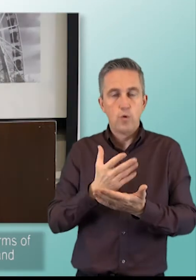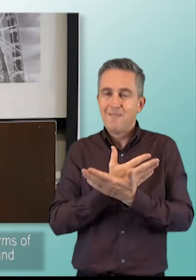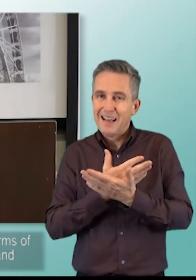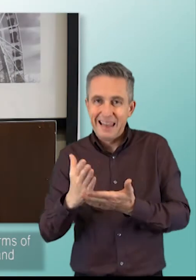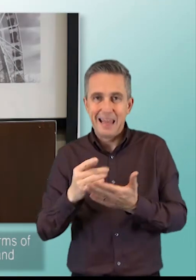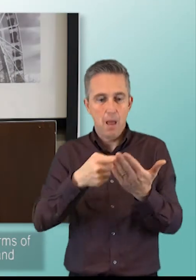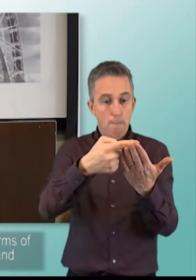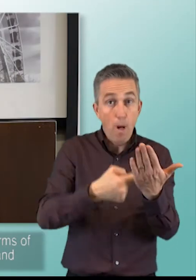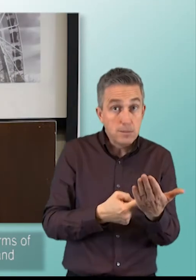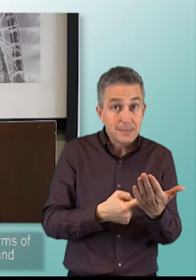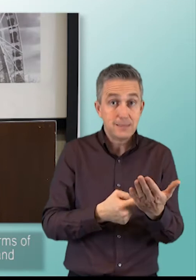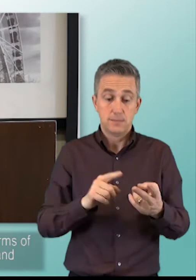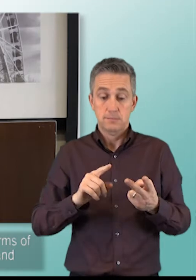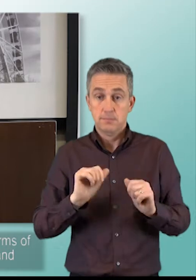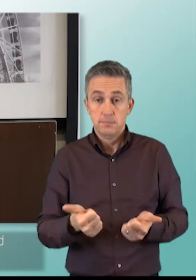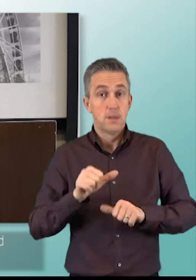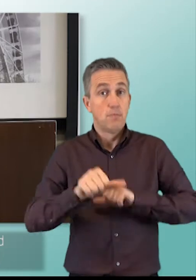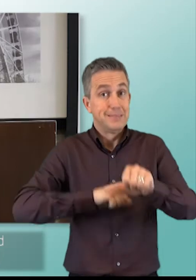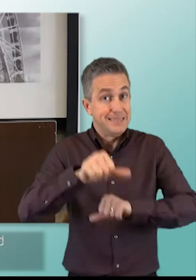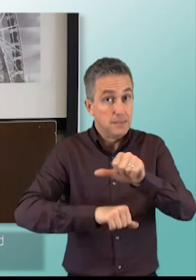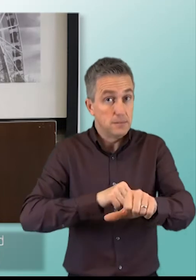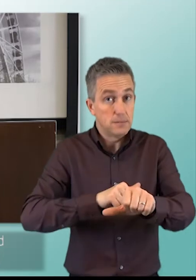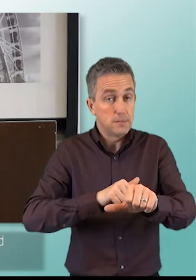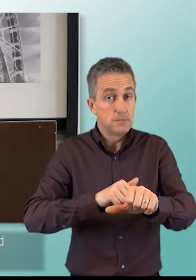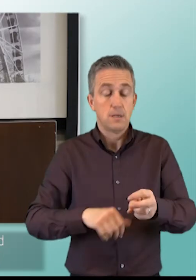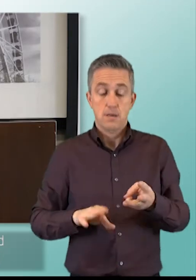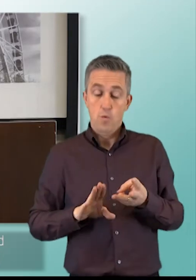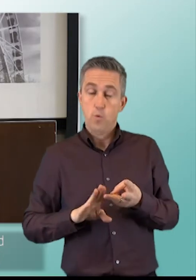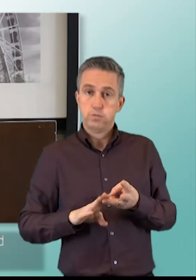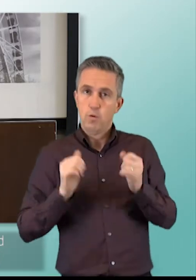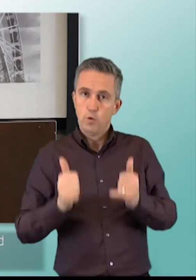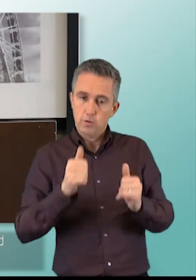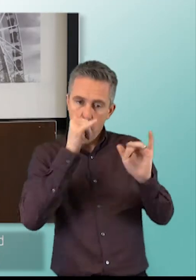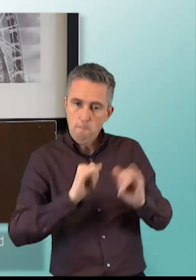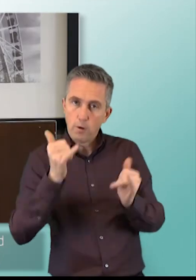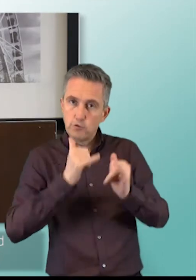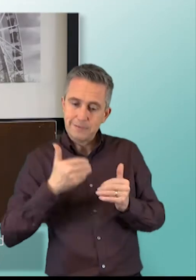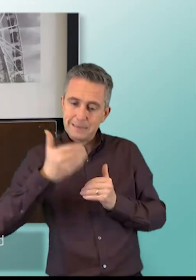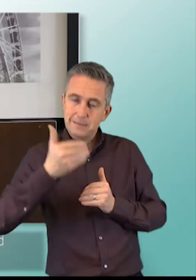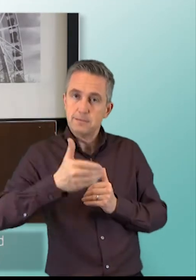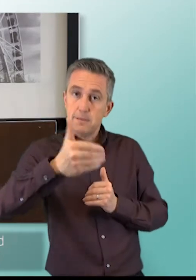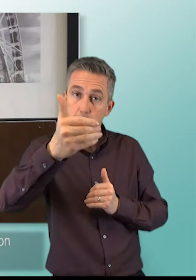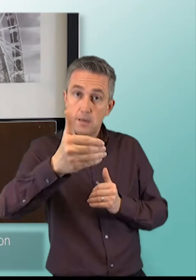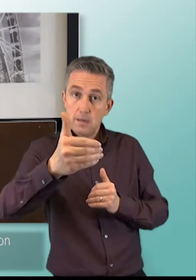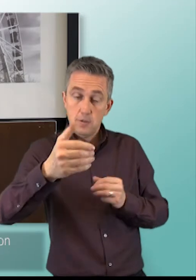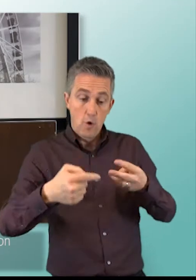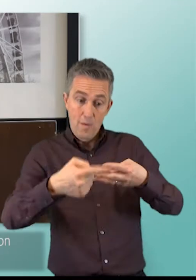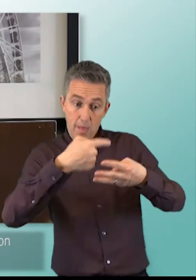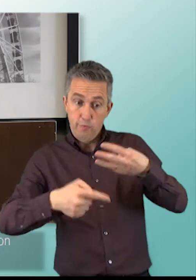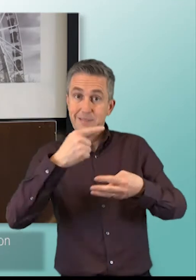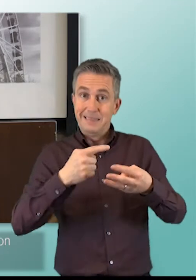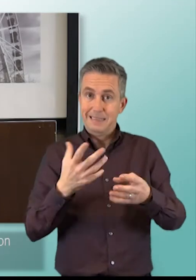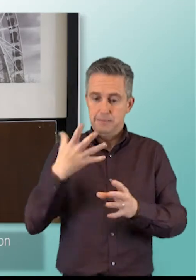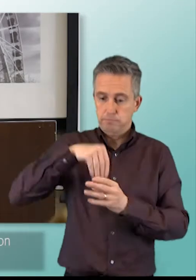making, comprehensive policies and procedures, and really good, strong oversight and monitoring. And all of that working well and